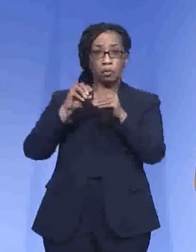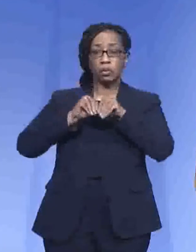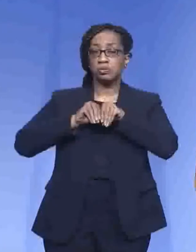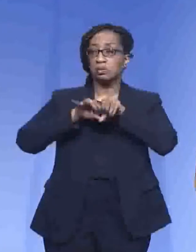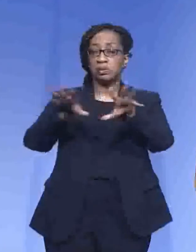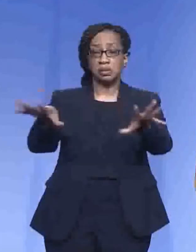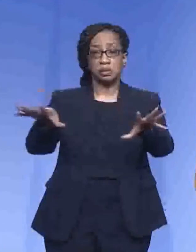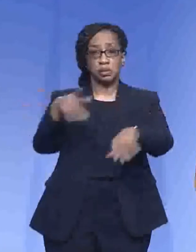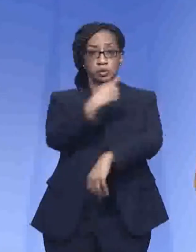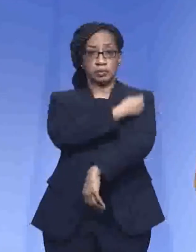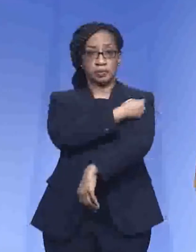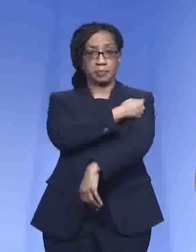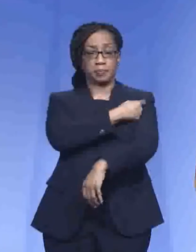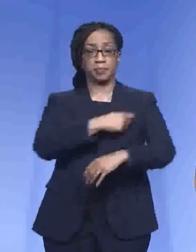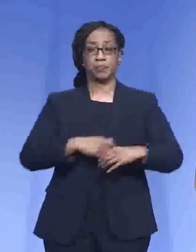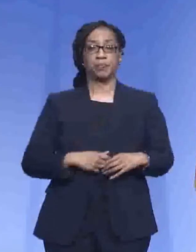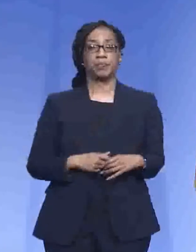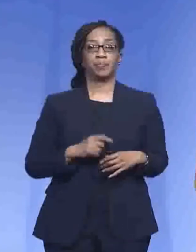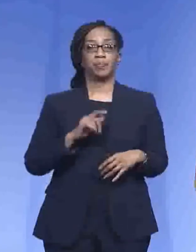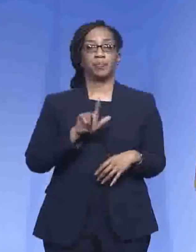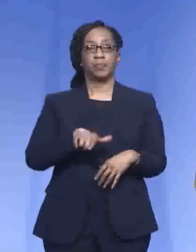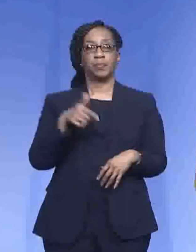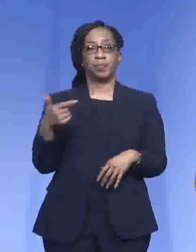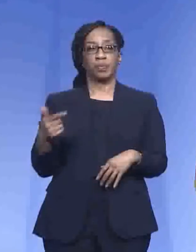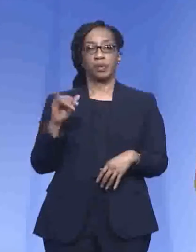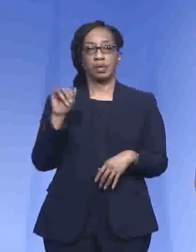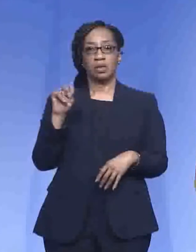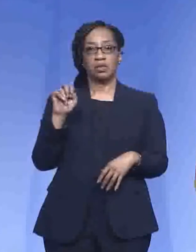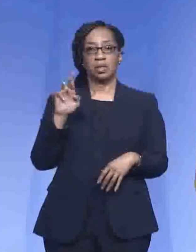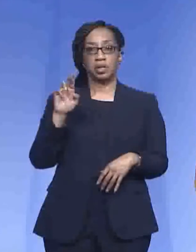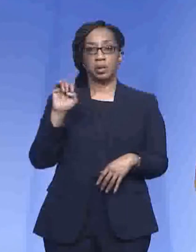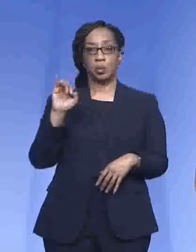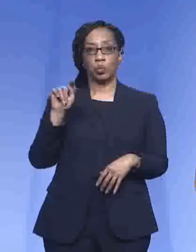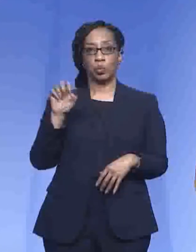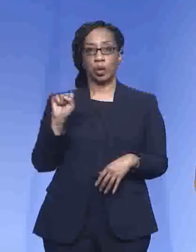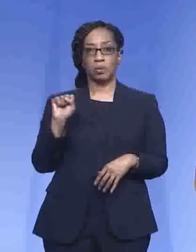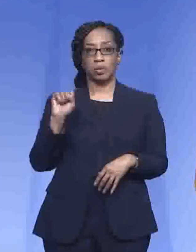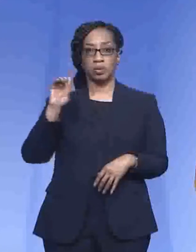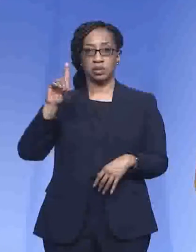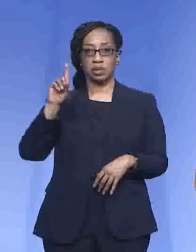distribution. Jane Roberts, Daily Memphian.